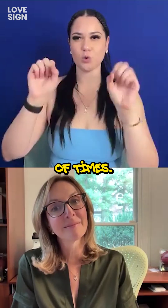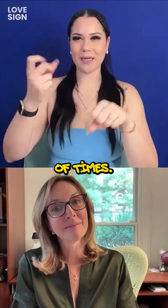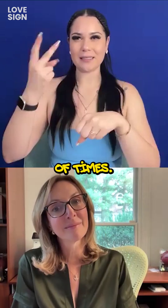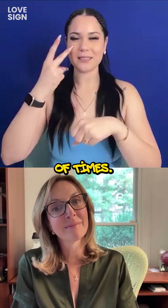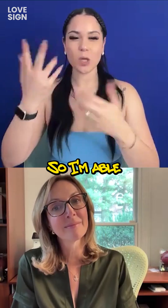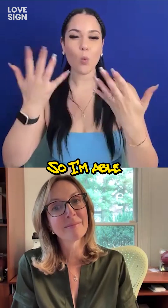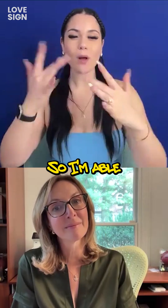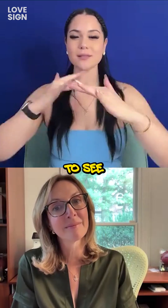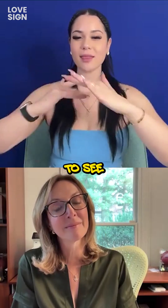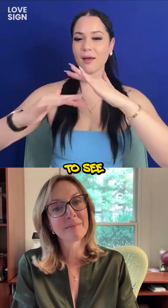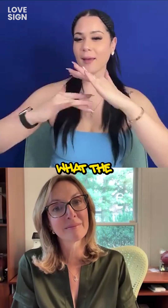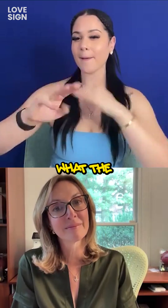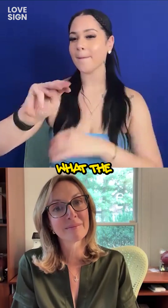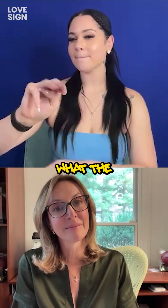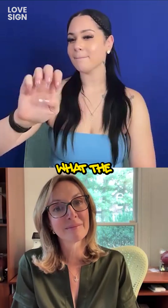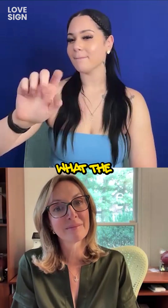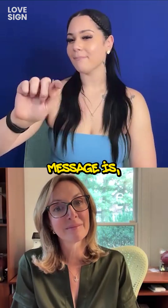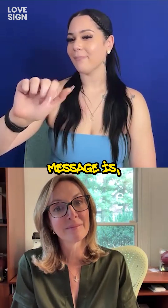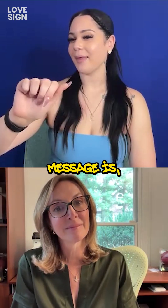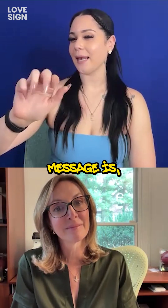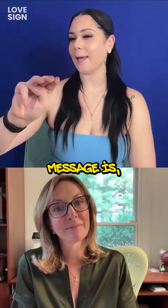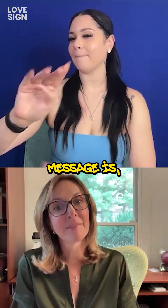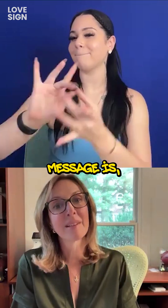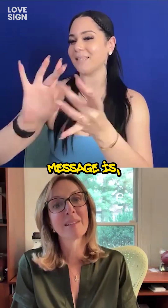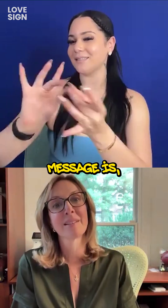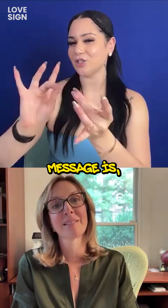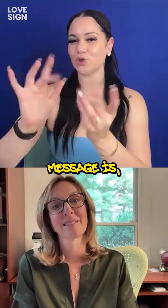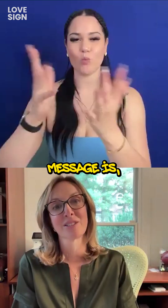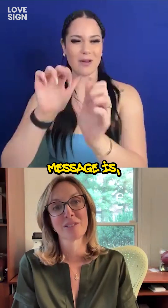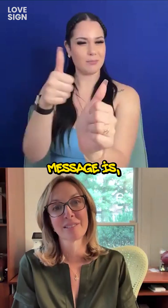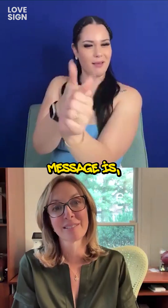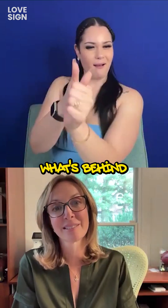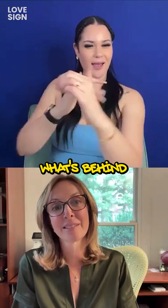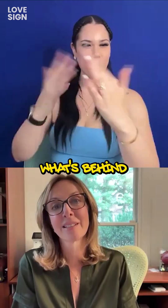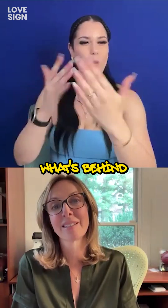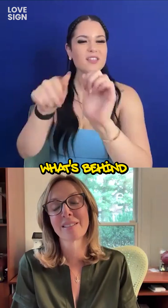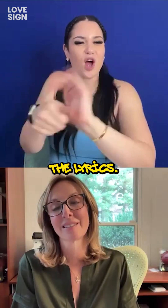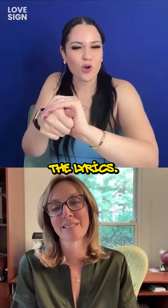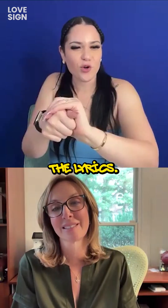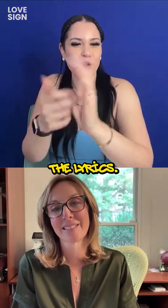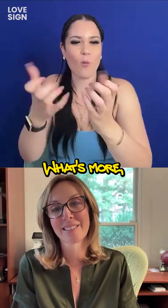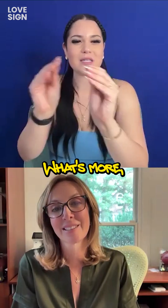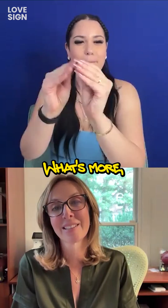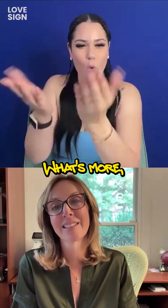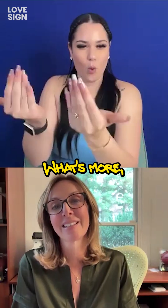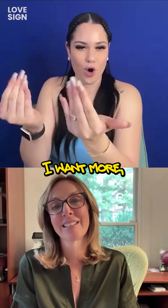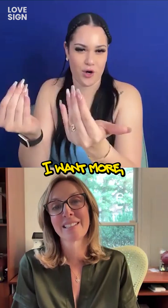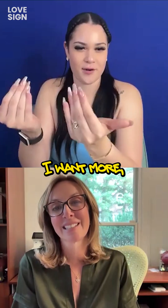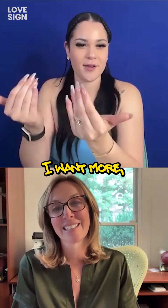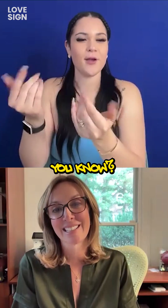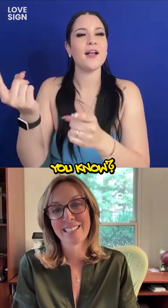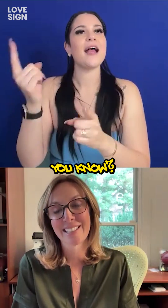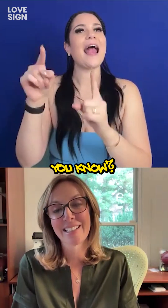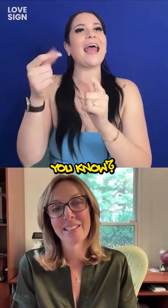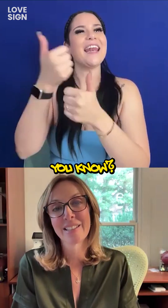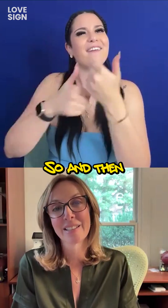of times. So I'm able to see what the meta message is, what's behind the lyrics, what's more. I want